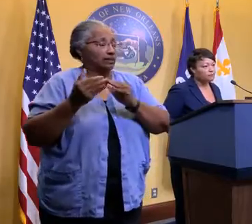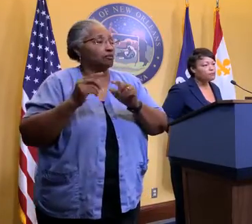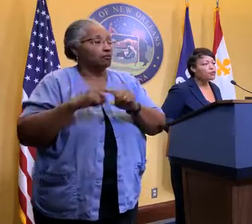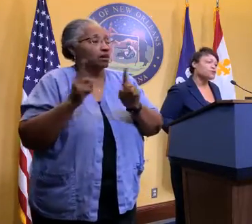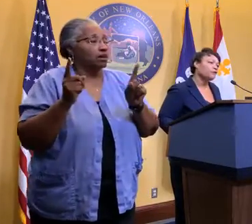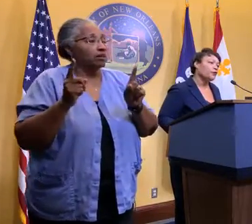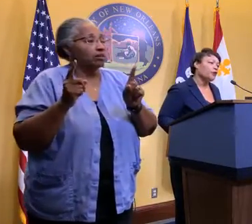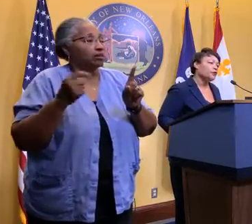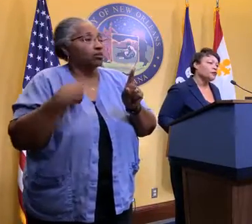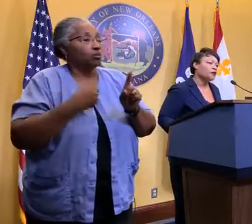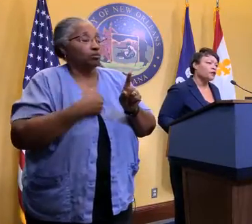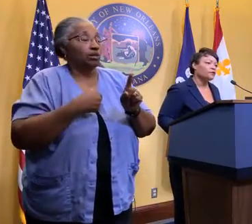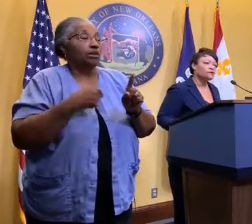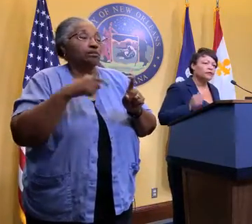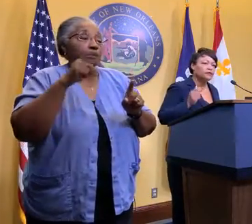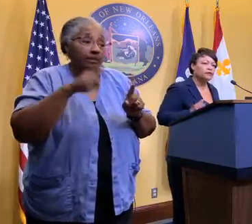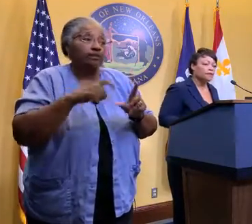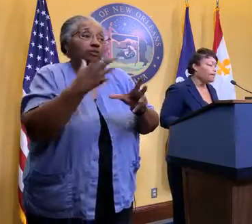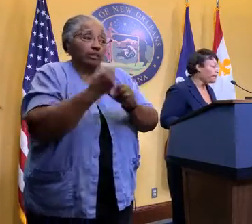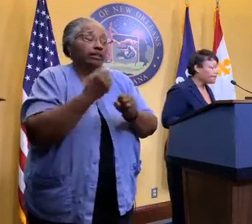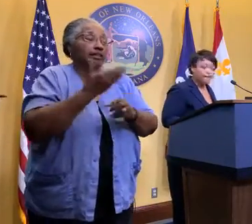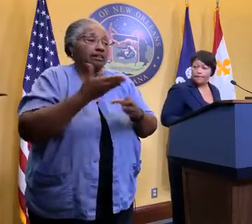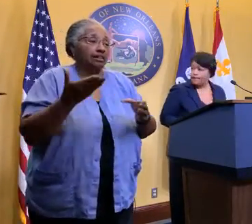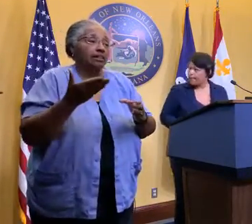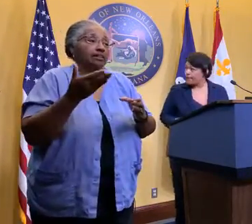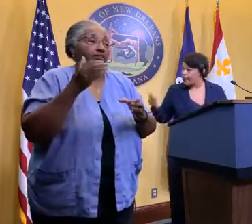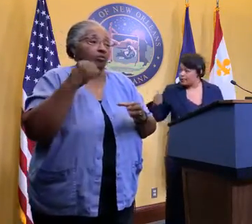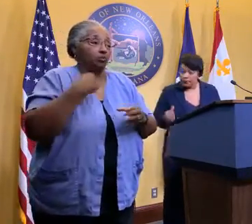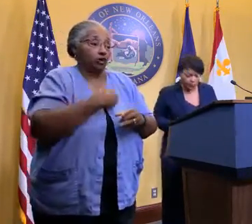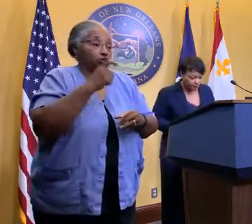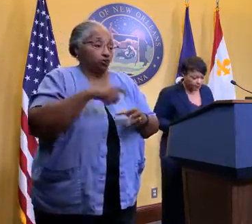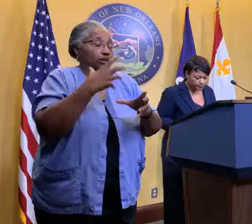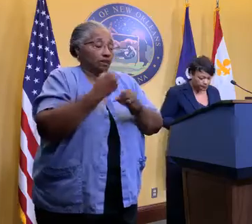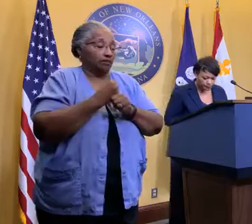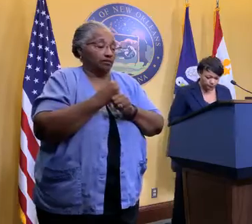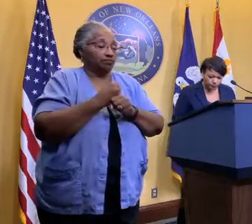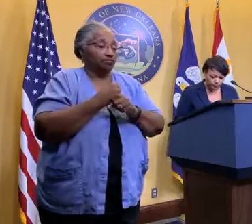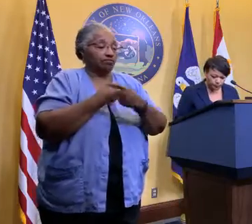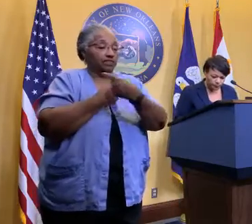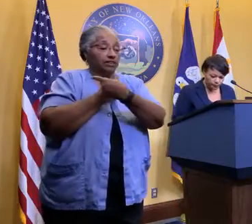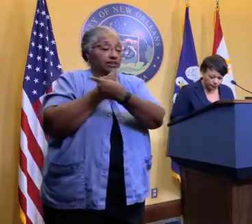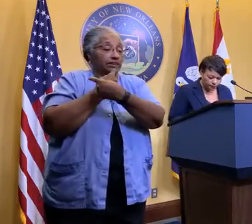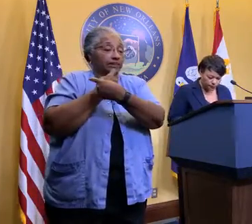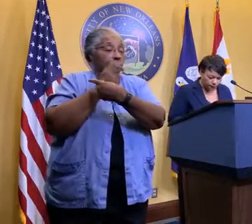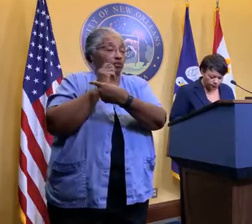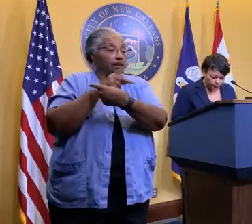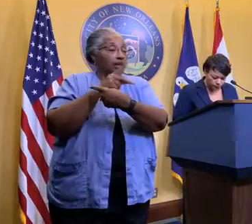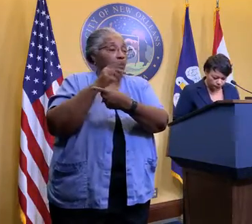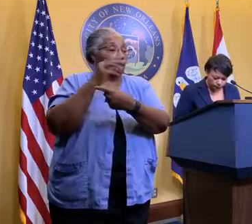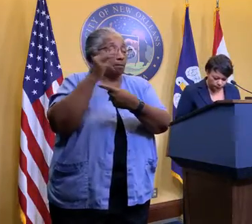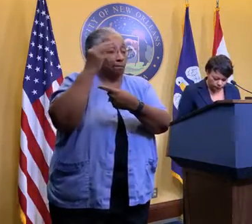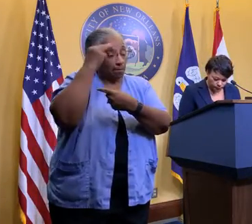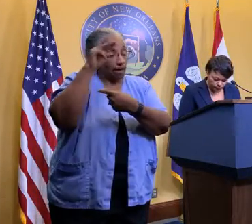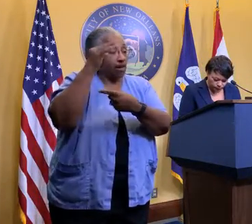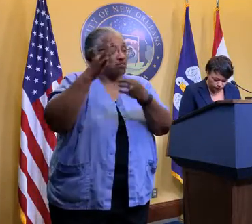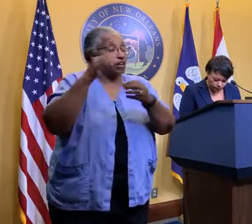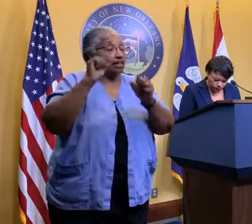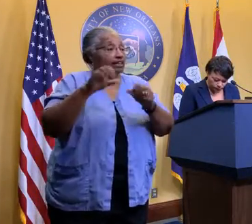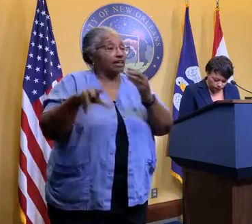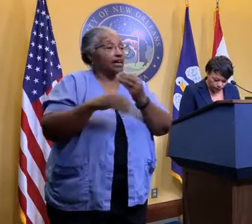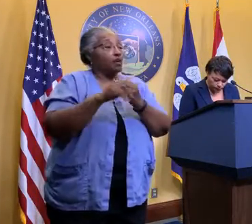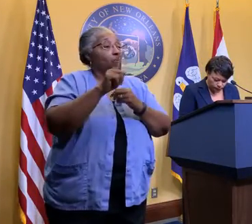of pushing for what we deserve. Mayor, if I can add this, so to put the magnitude in place is roughly